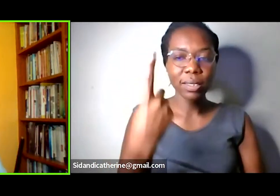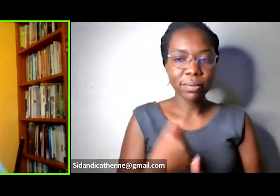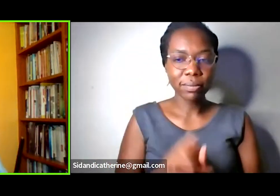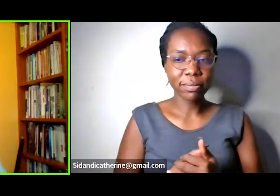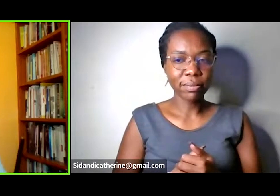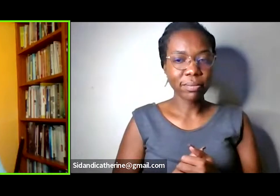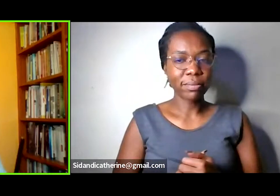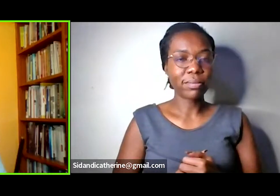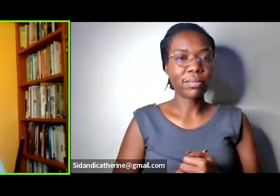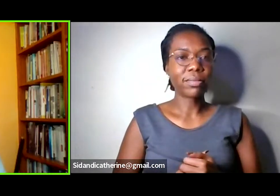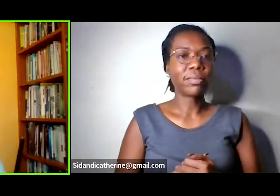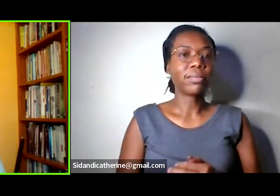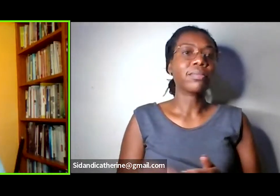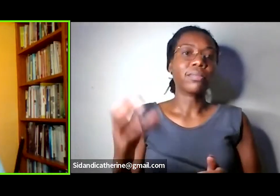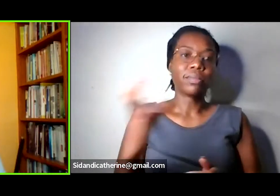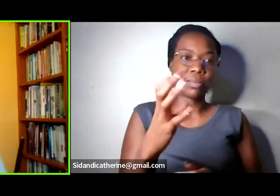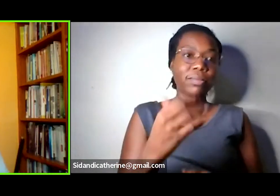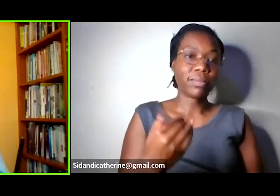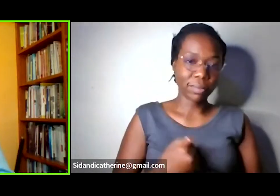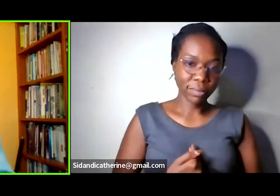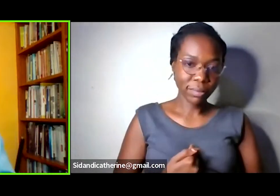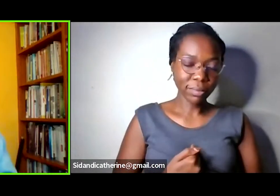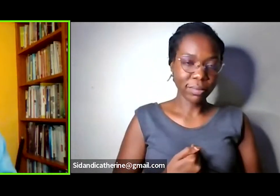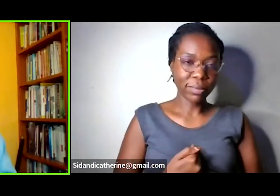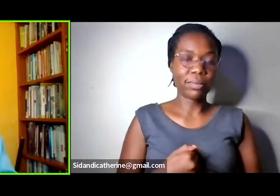for me? Okay. Now,